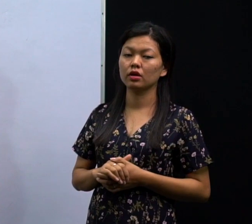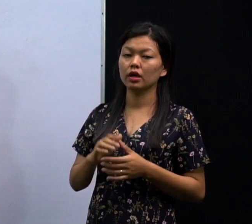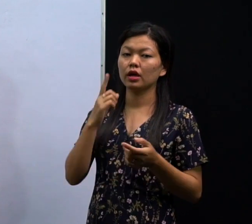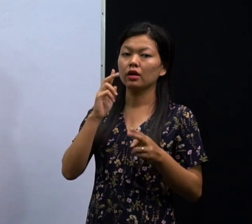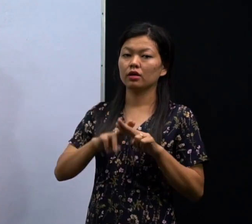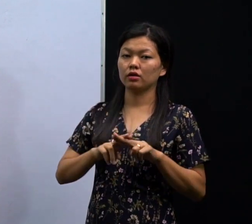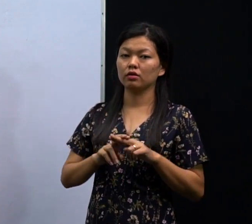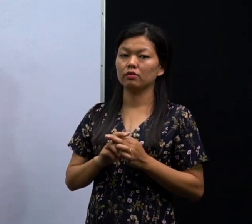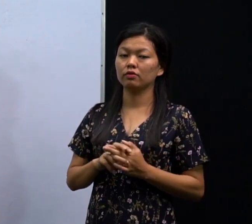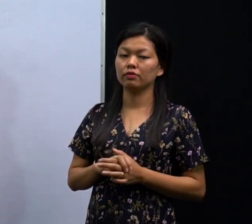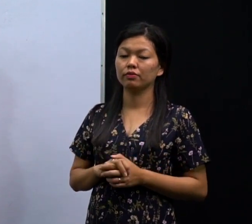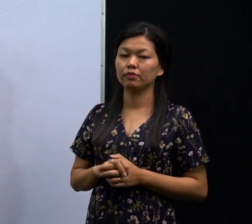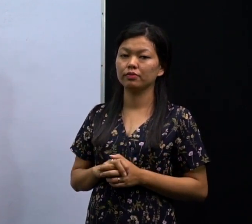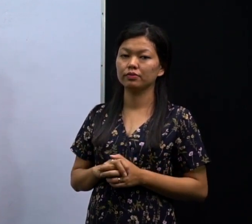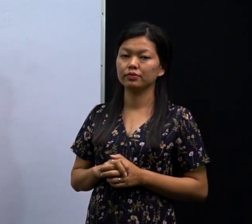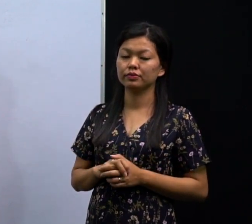Suppose